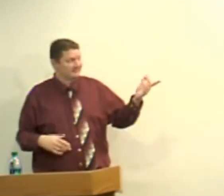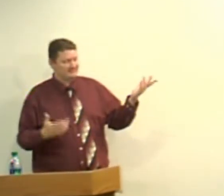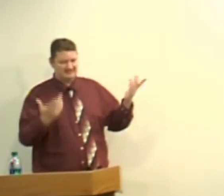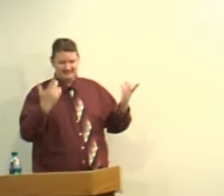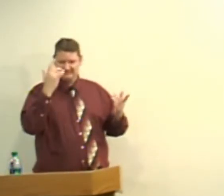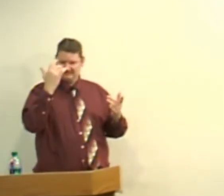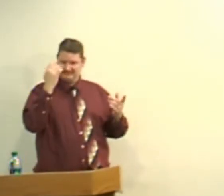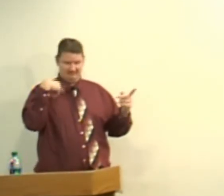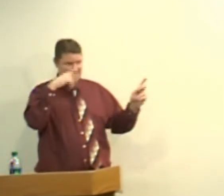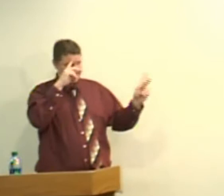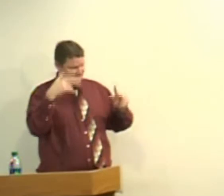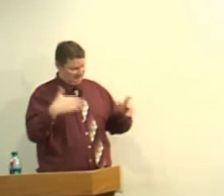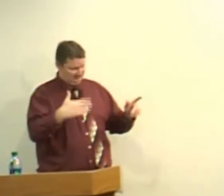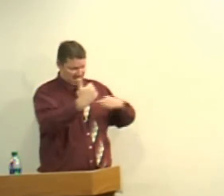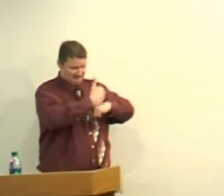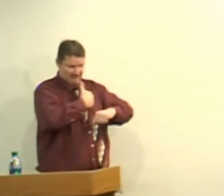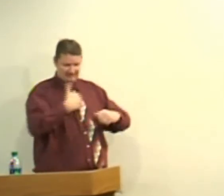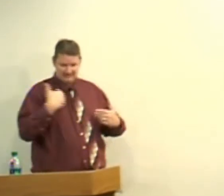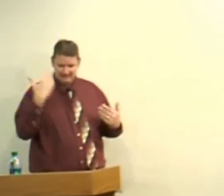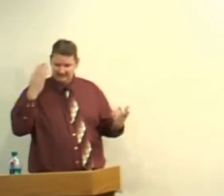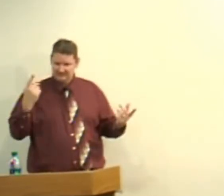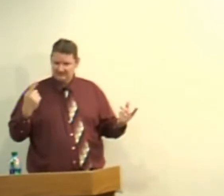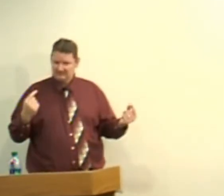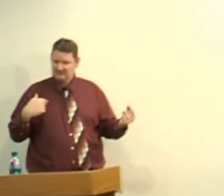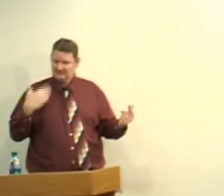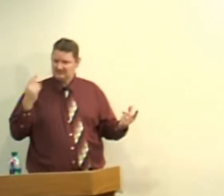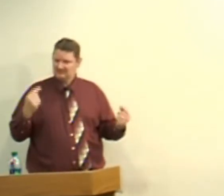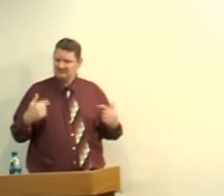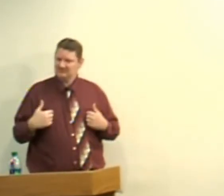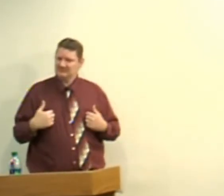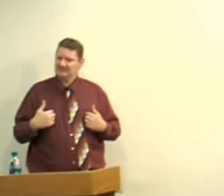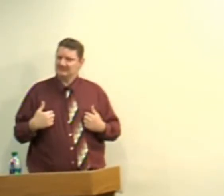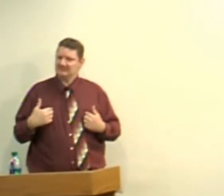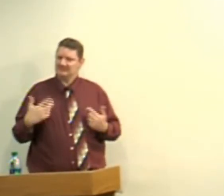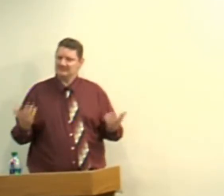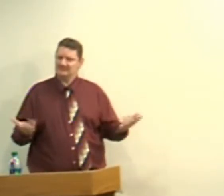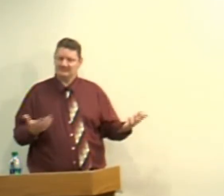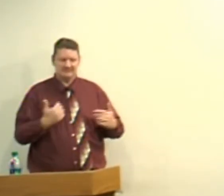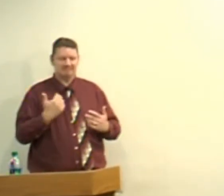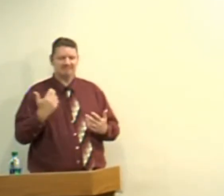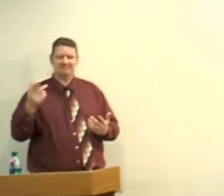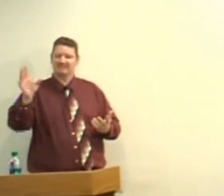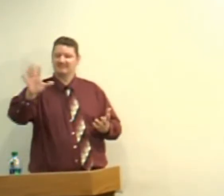for what it was to do, you know.